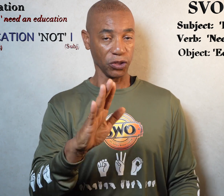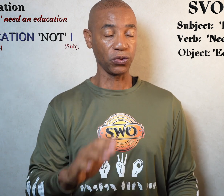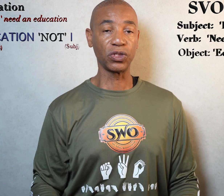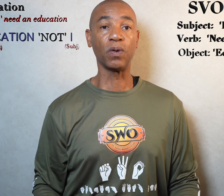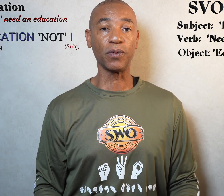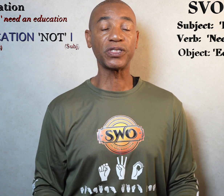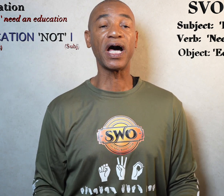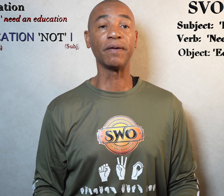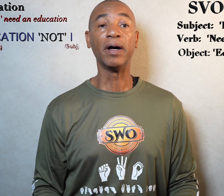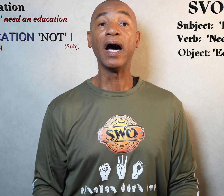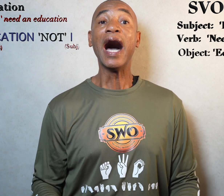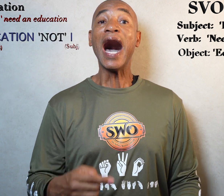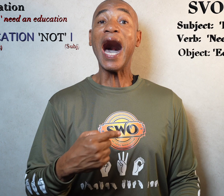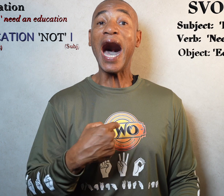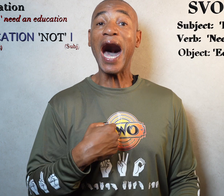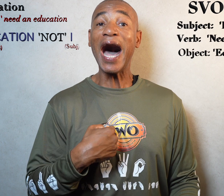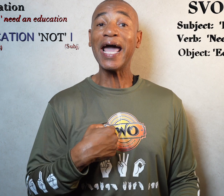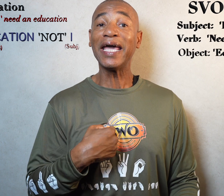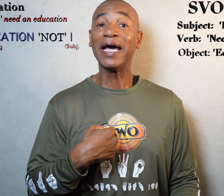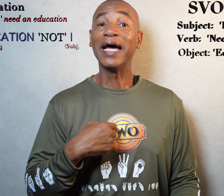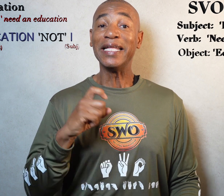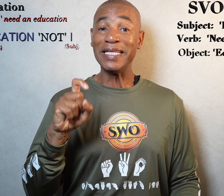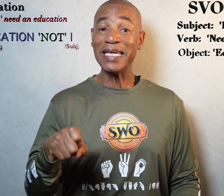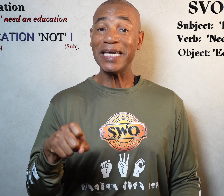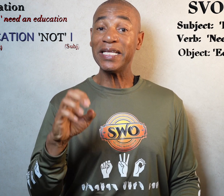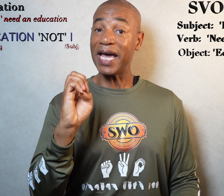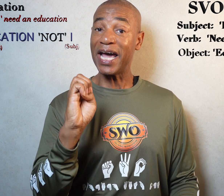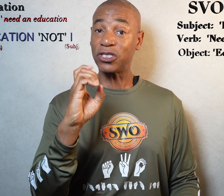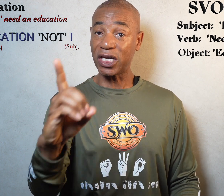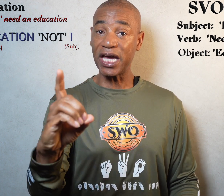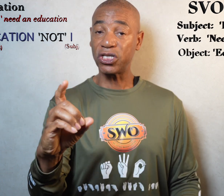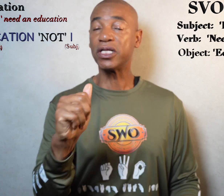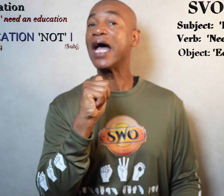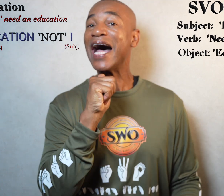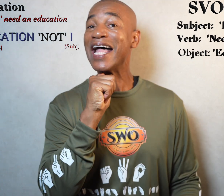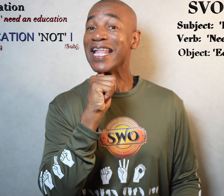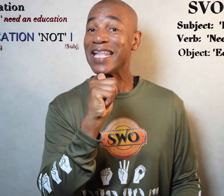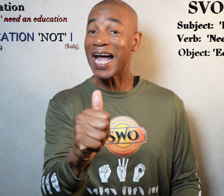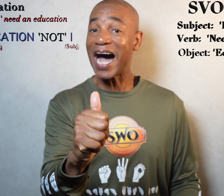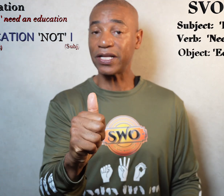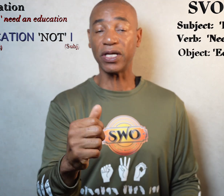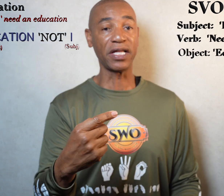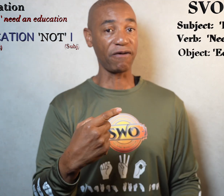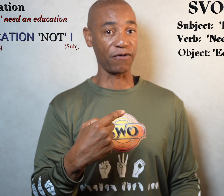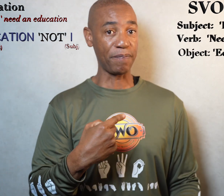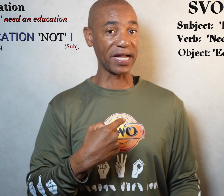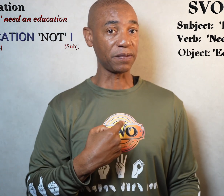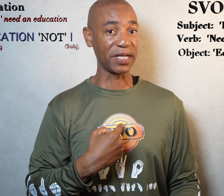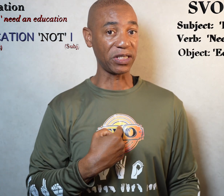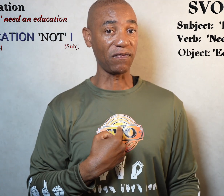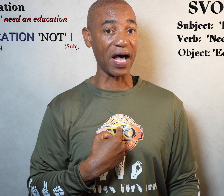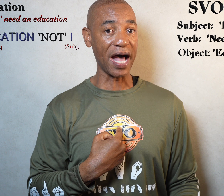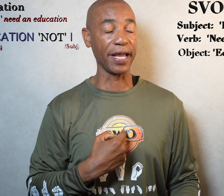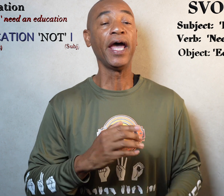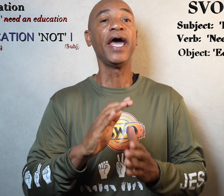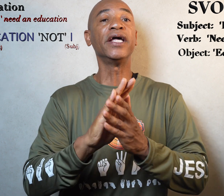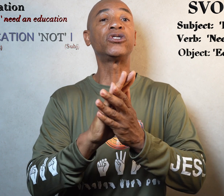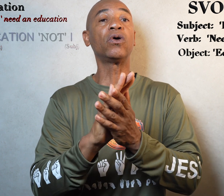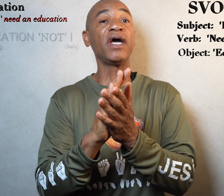do this one more time. I need education, not, and I refer back to myself, I. And so if